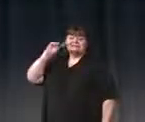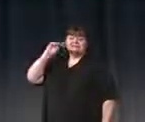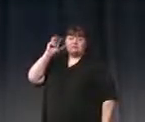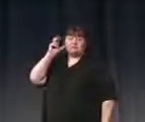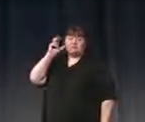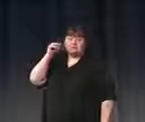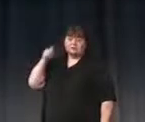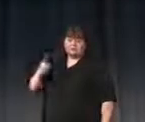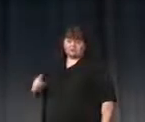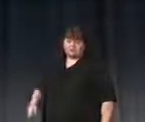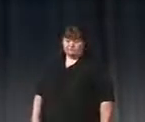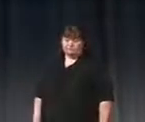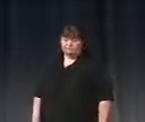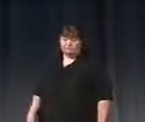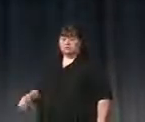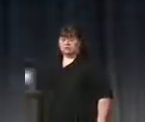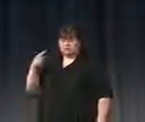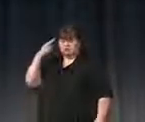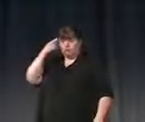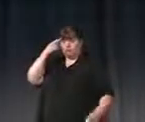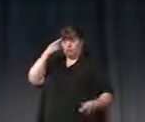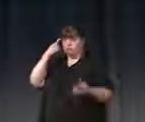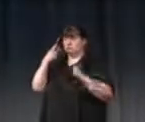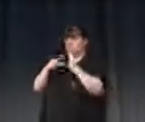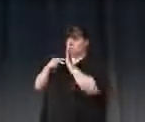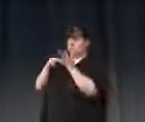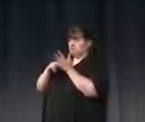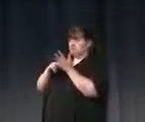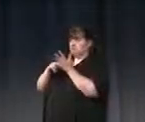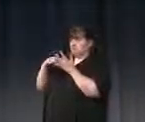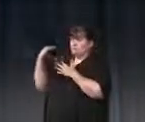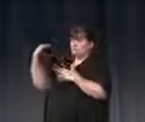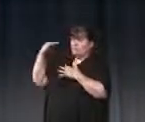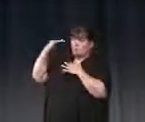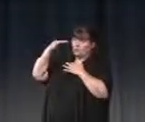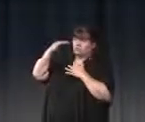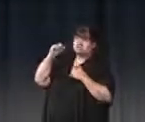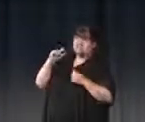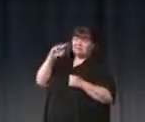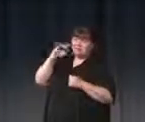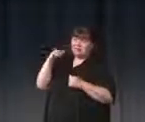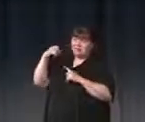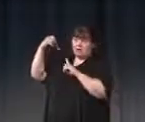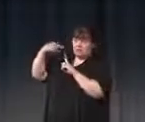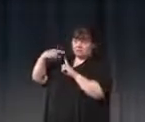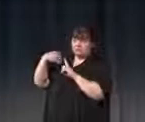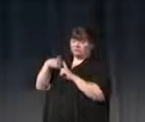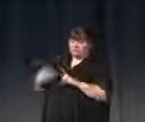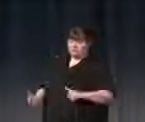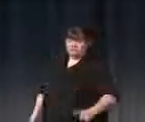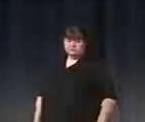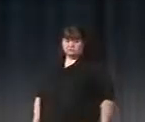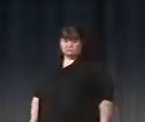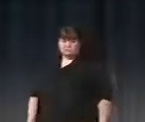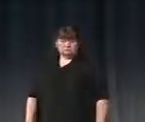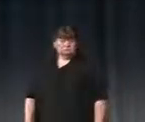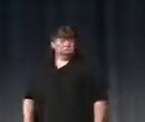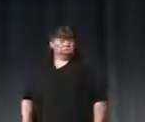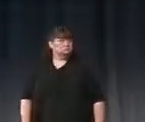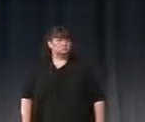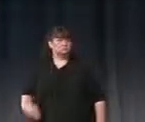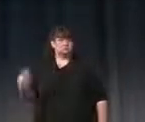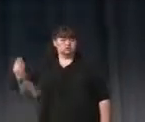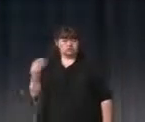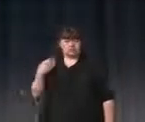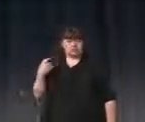response itself. And so if your brain is interpreting that as reverberation, it should sound like an impulse that you're hearing in a space, like somebody fired a gun. And